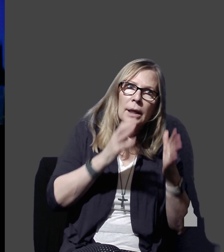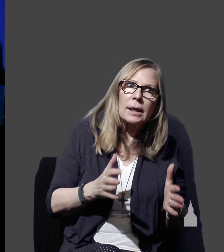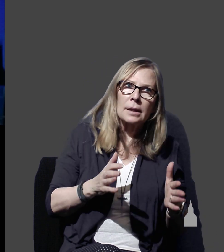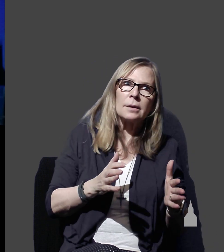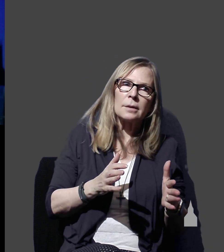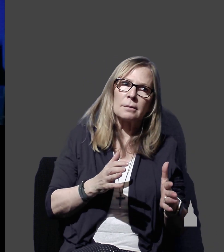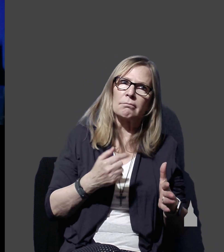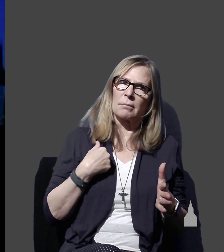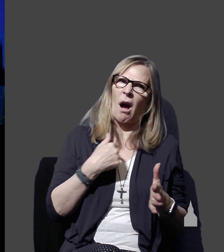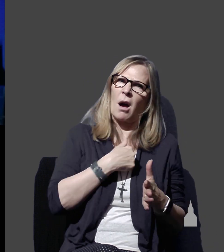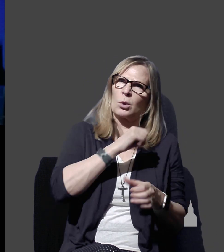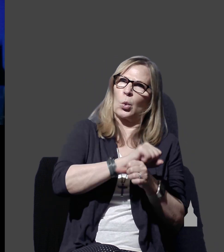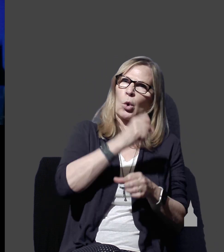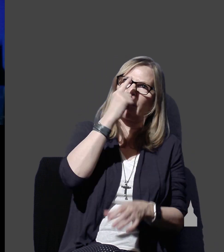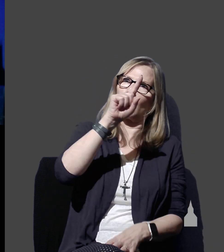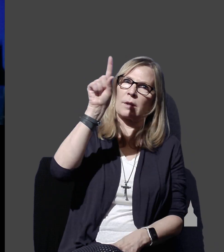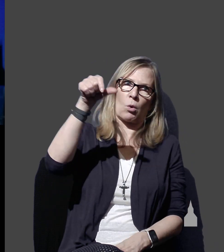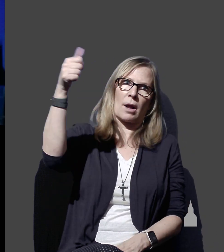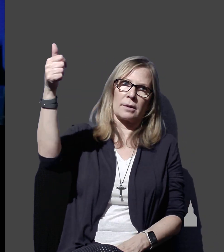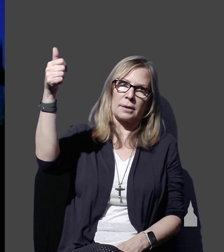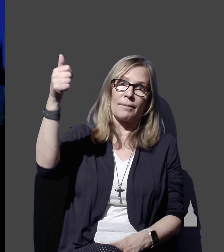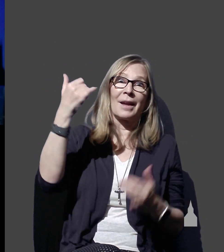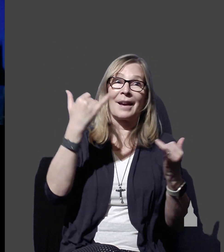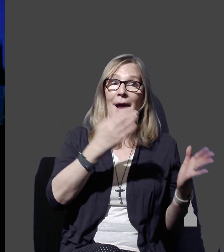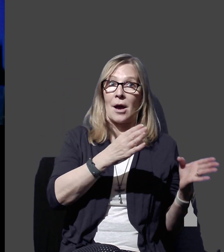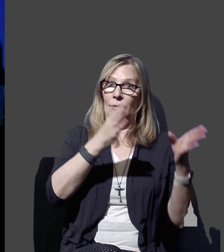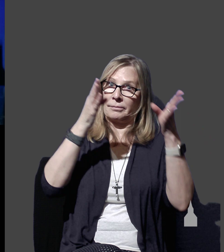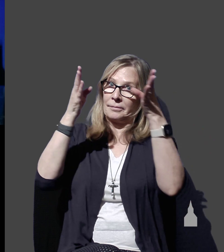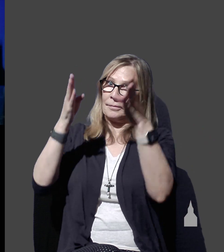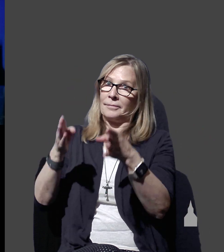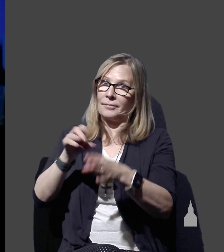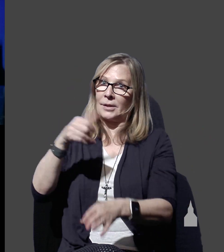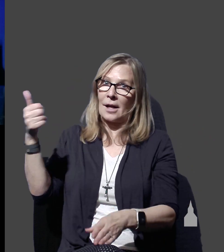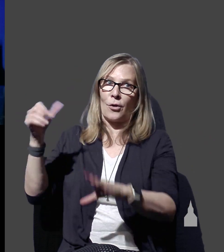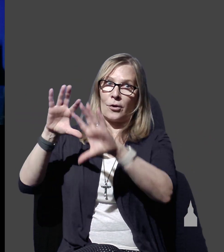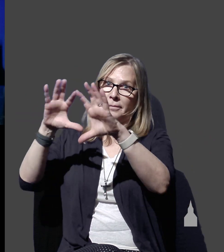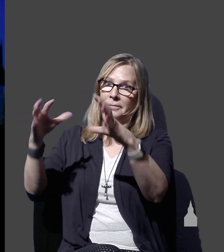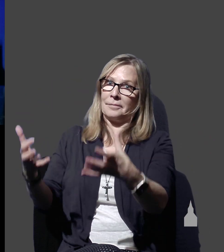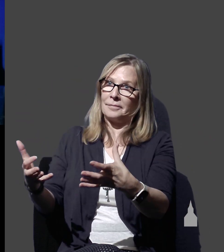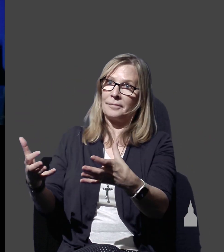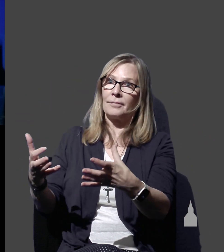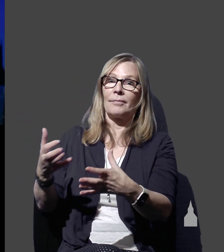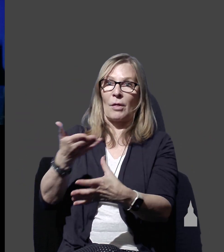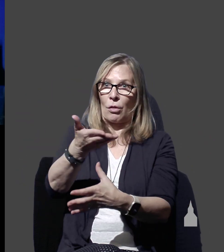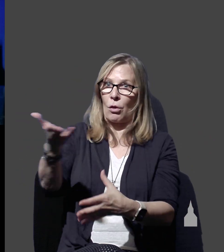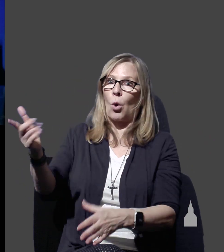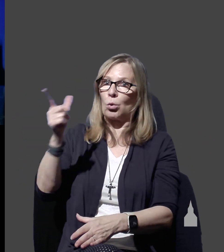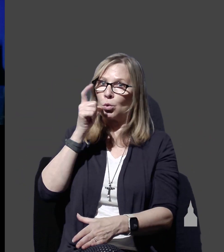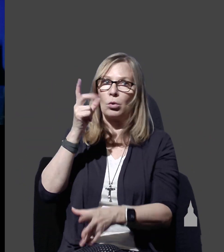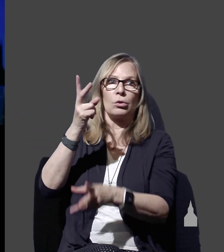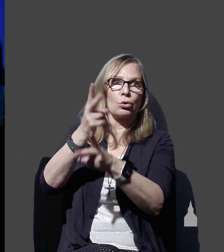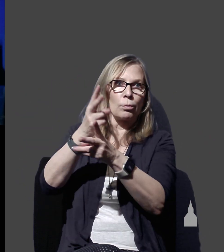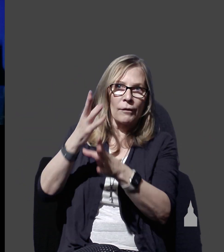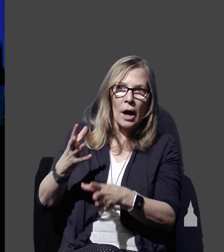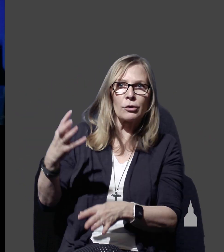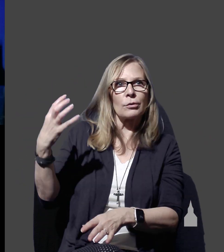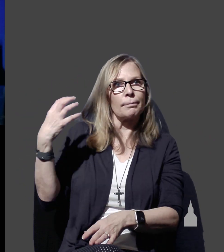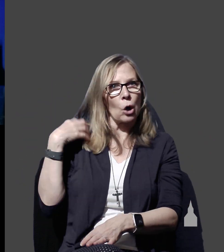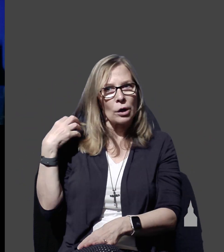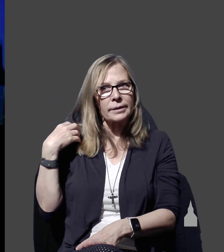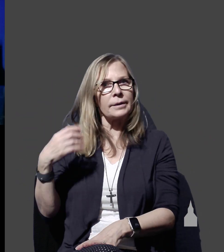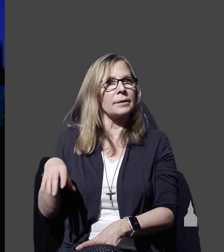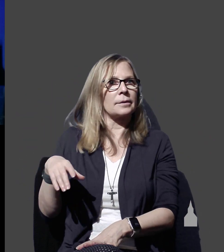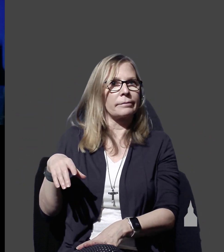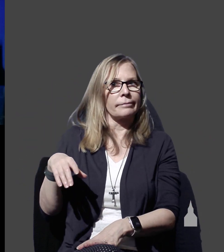for somebody else. But now he turns his attention to the other half of the workplace equations, those who are the employers, the